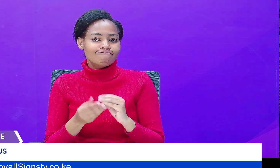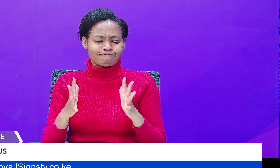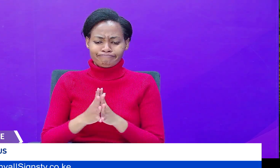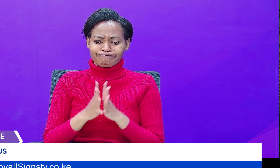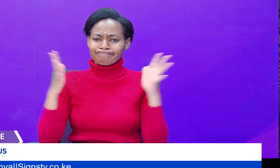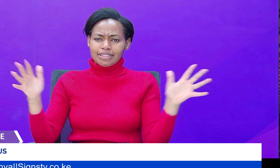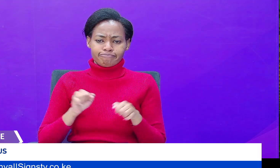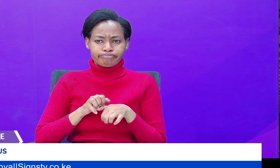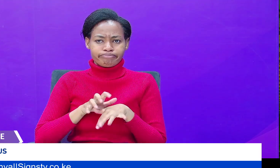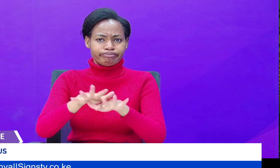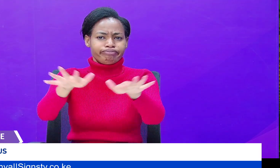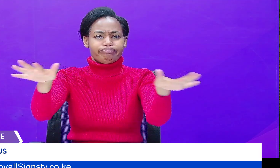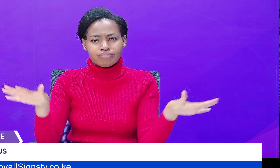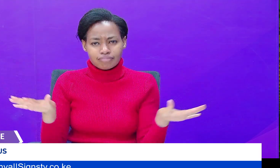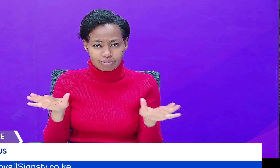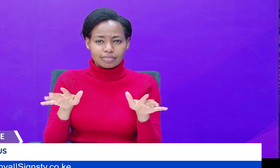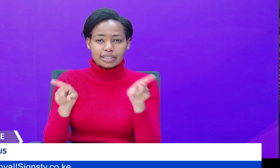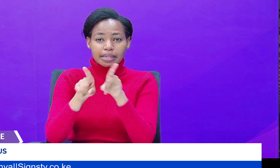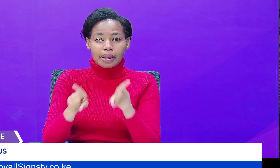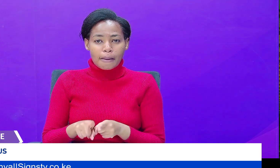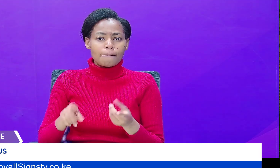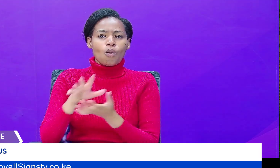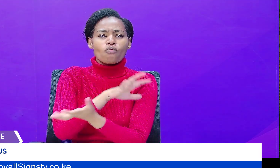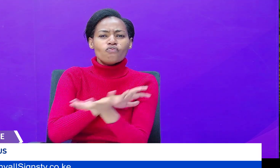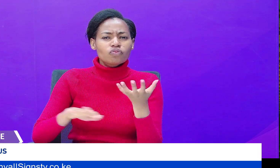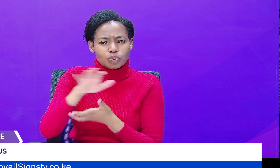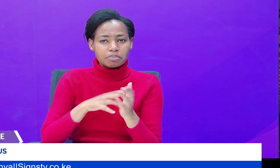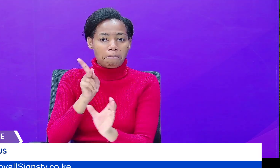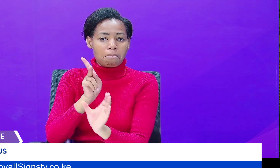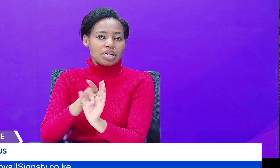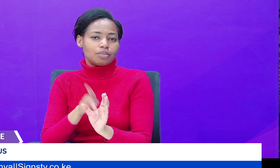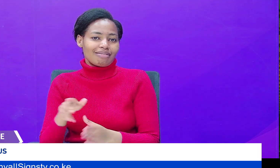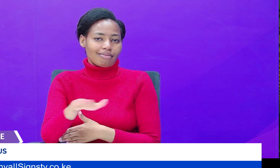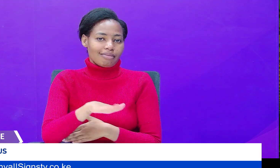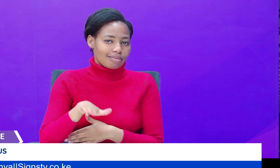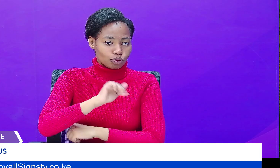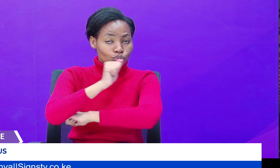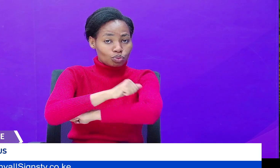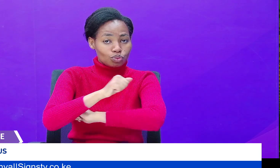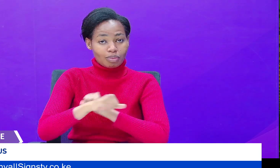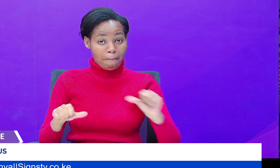in areas of school administration, sports, and co-curricular activities.